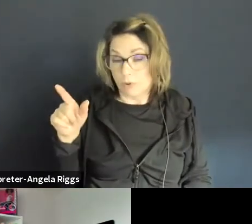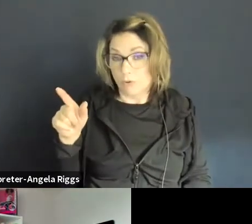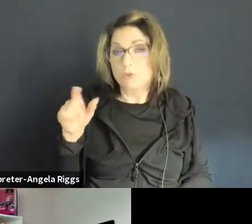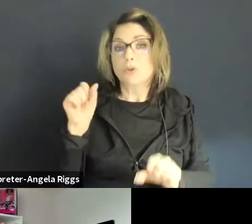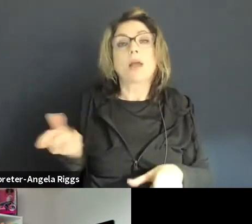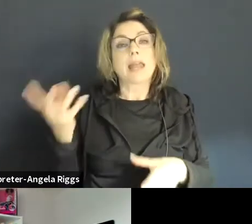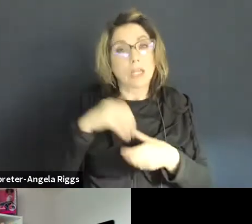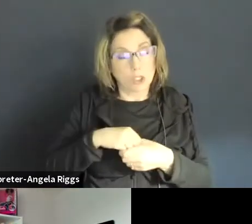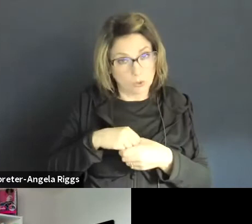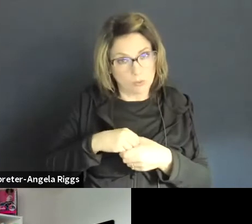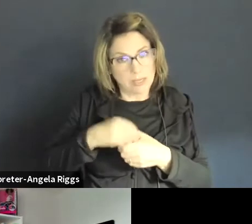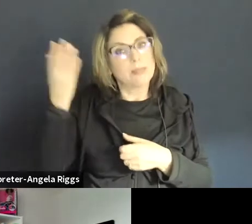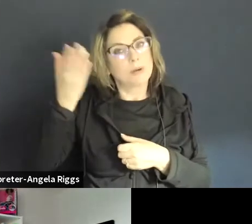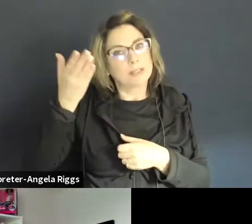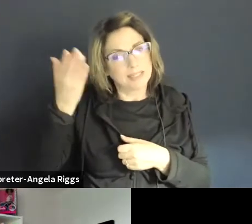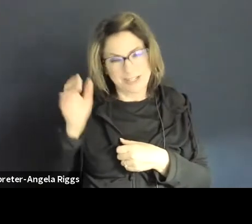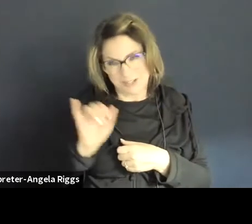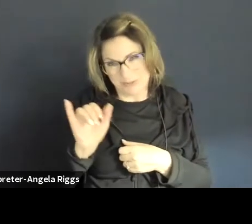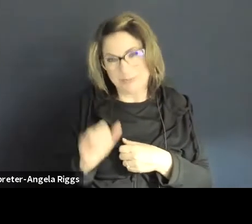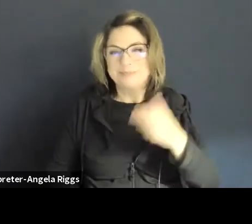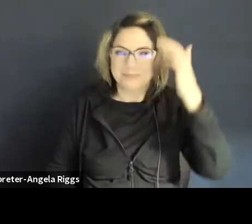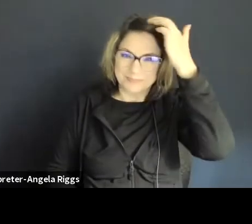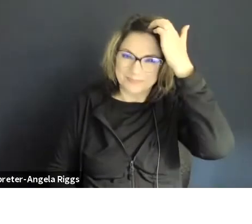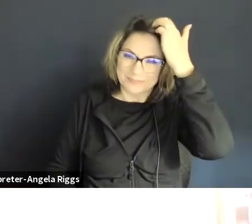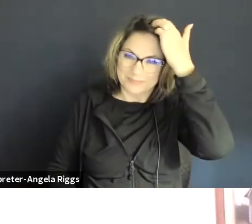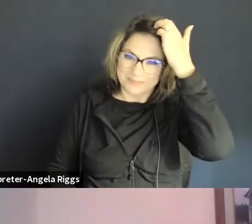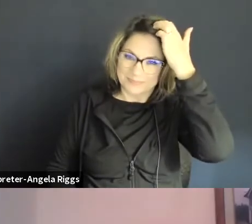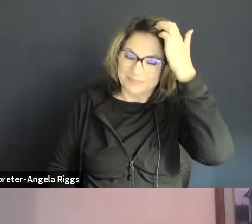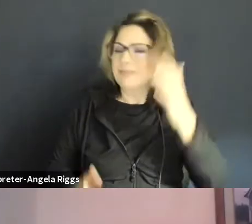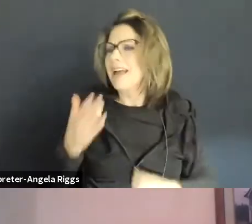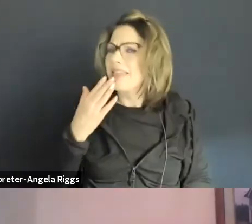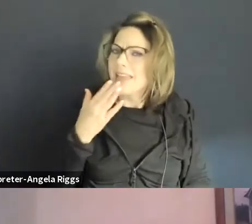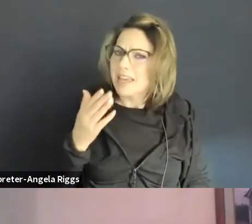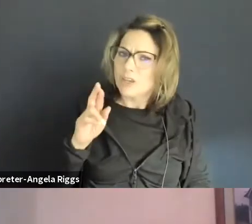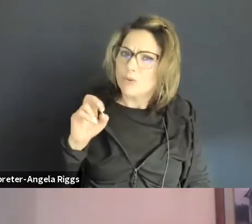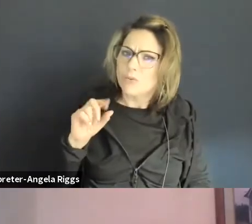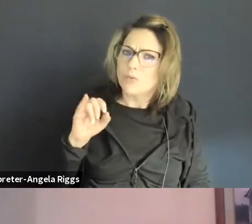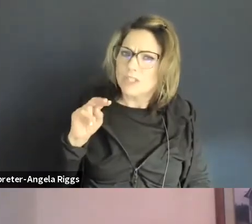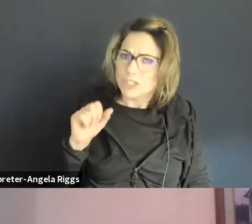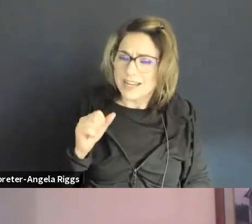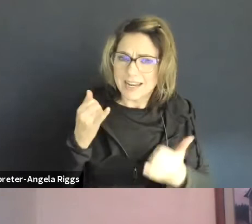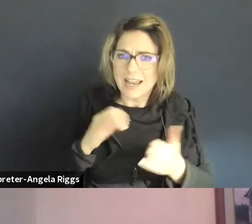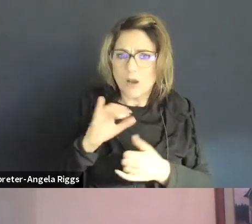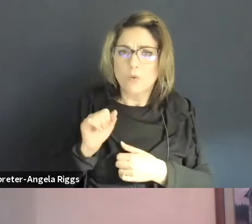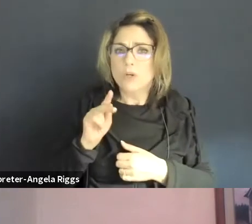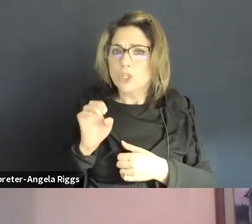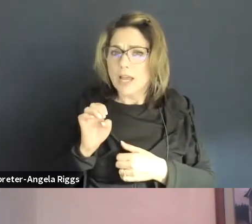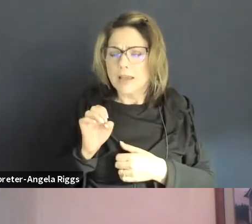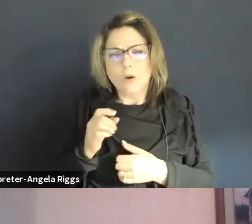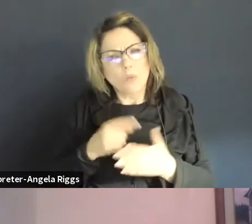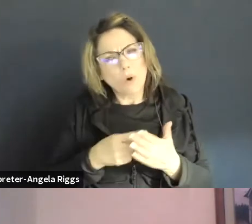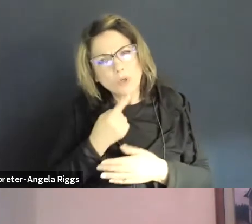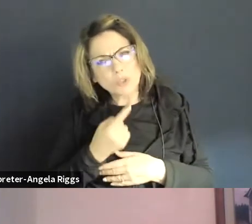it with the presentation as well. Thank you, Regina. Next from Jake Morris, we have, what would you